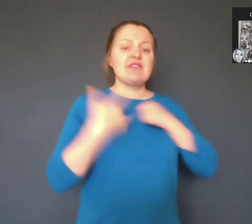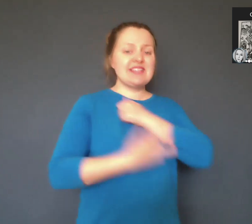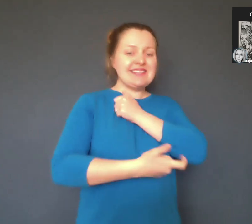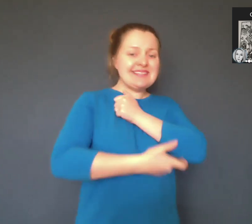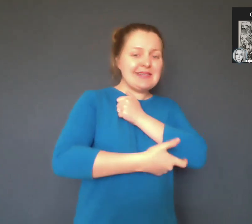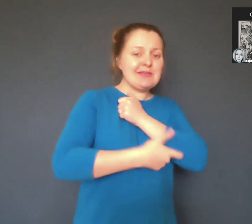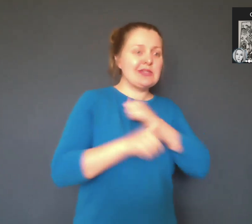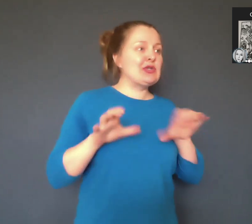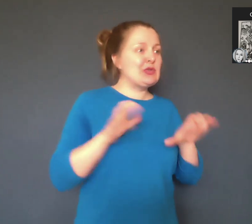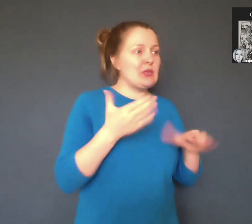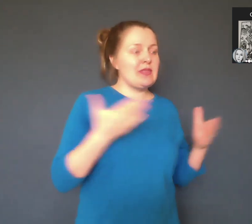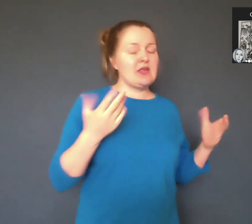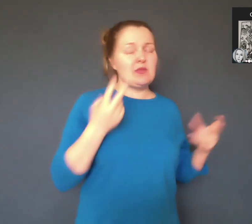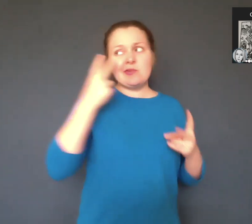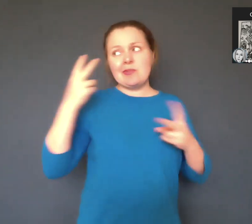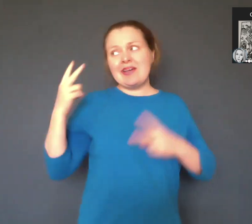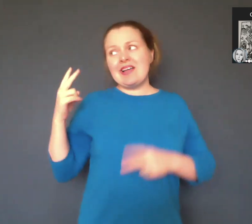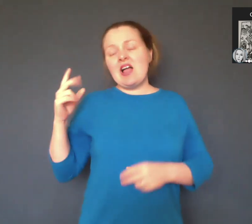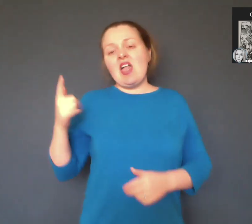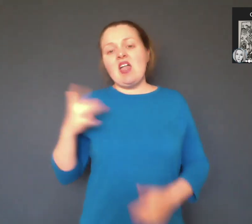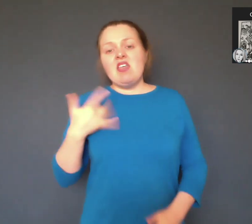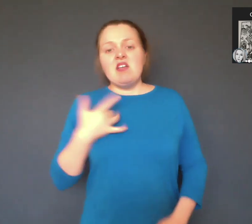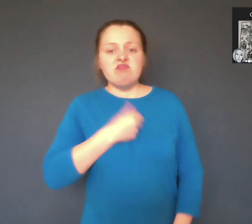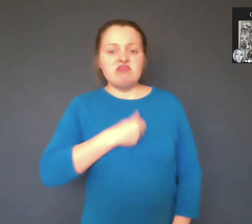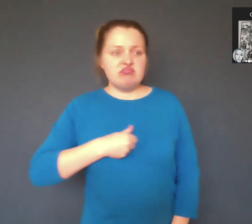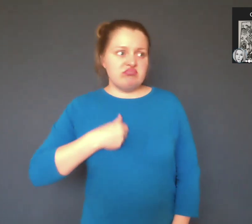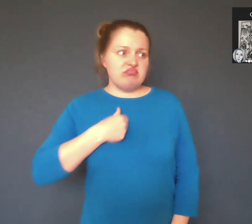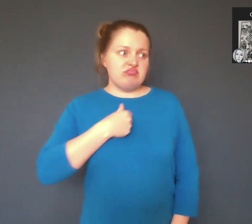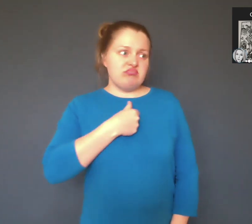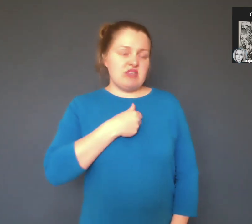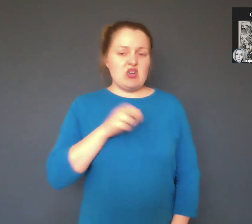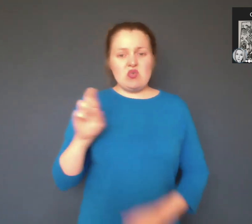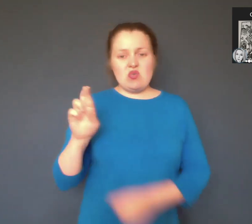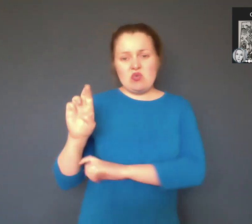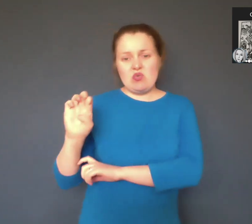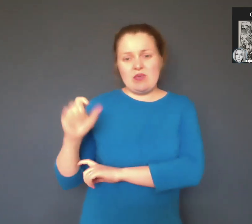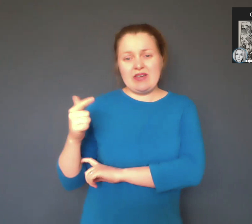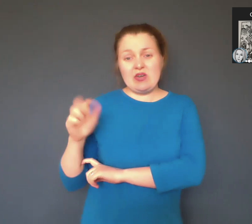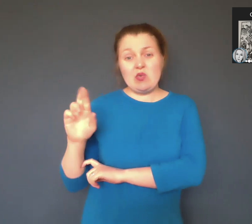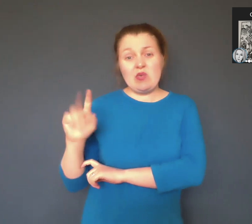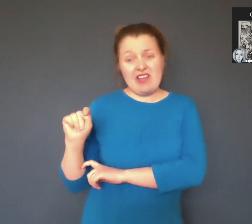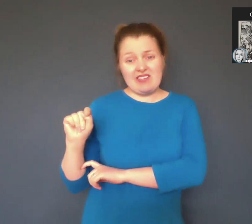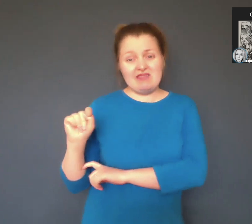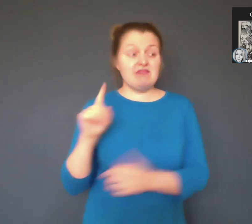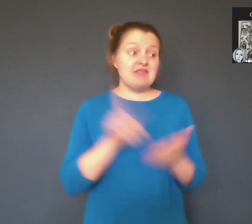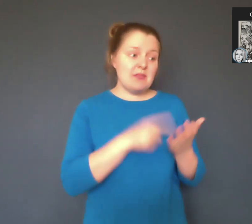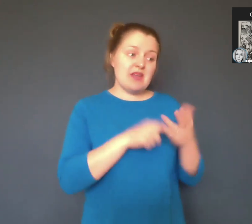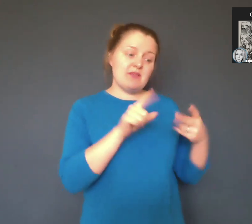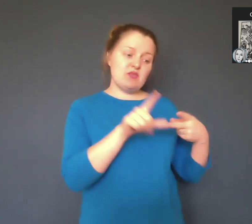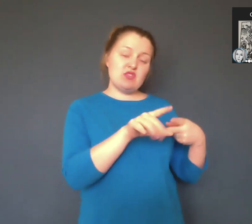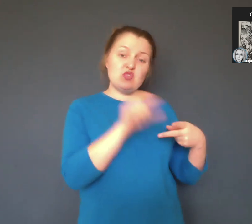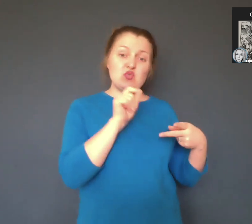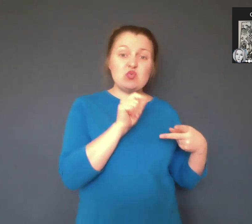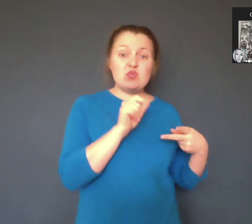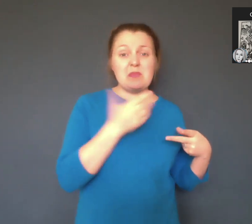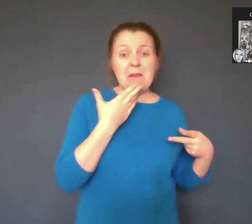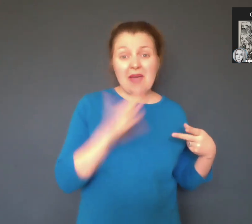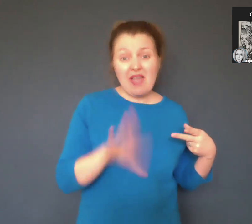choose badly and make mistakes." "I just wish I knew how to unmake it," Harvey replied. His mother went